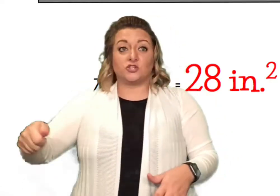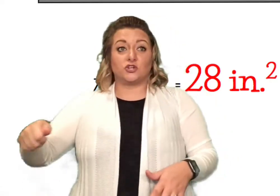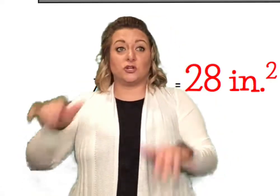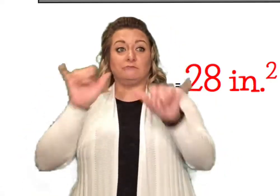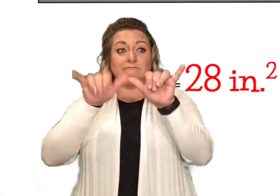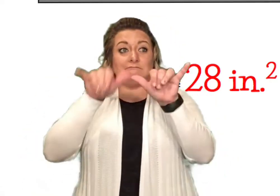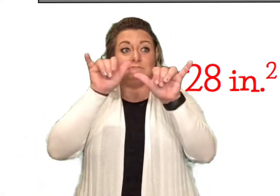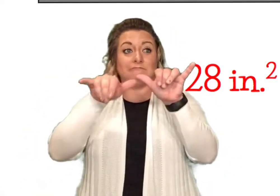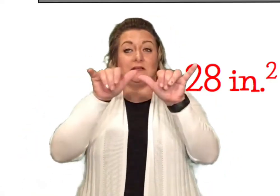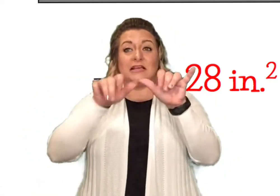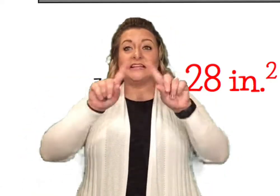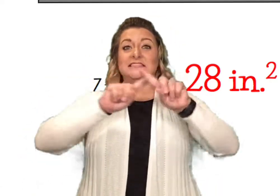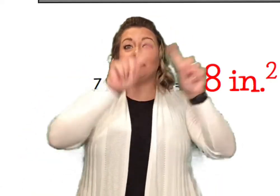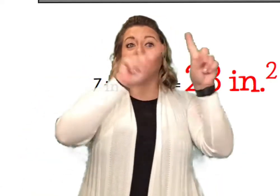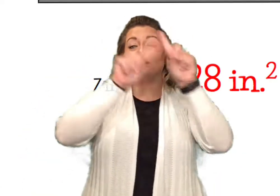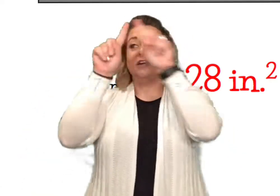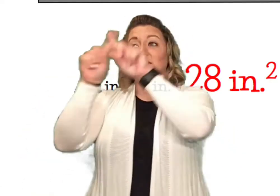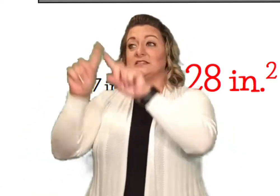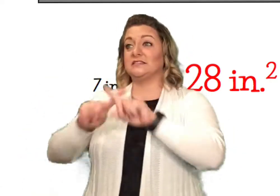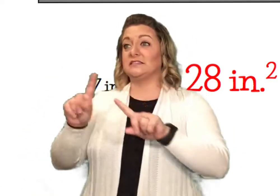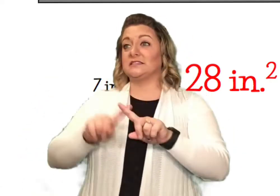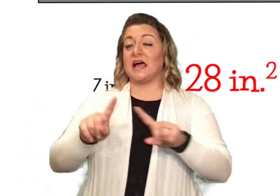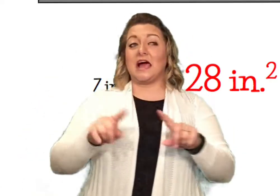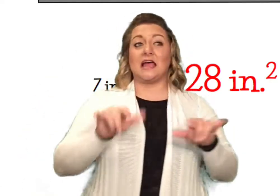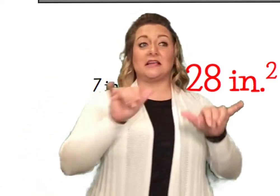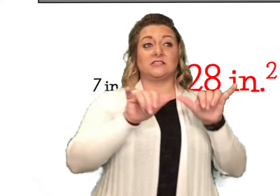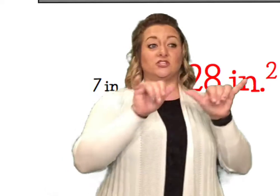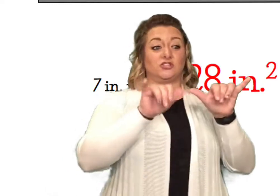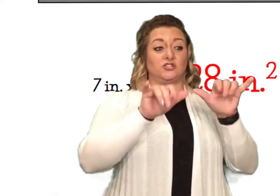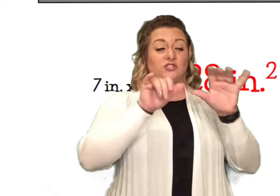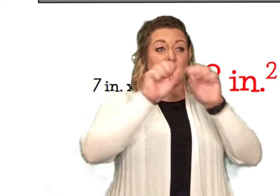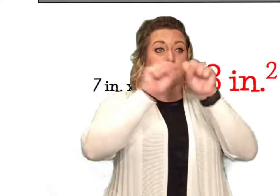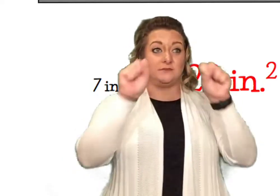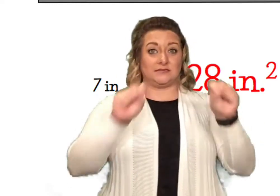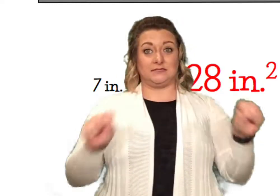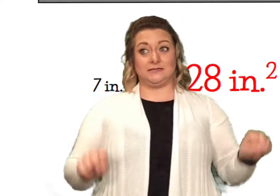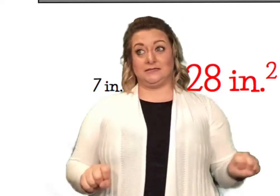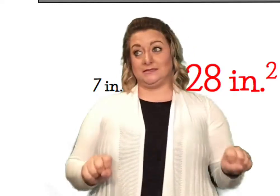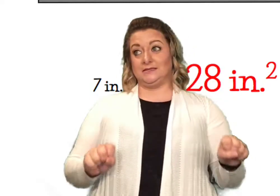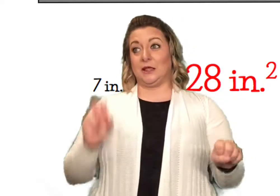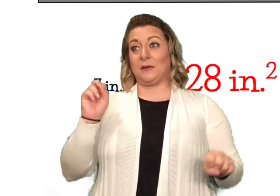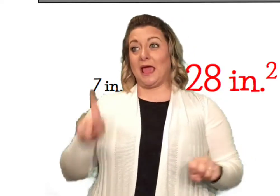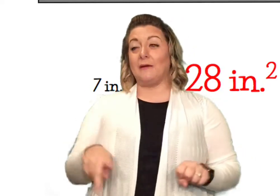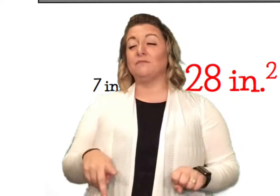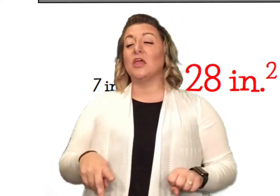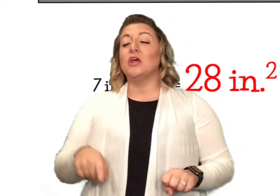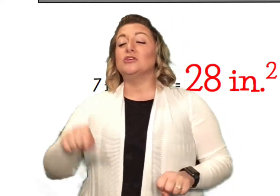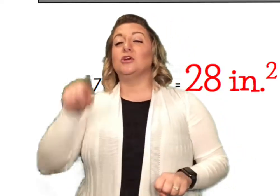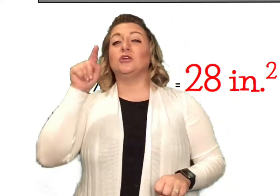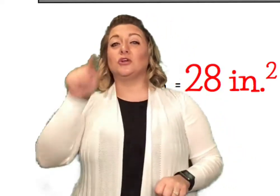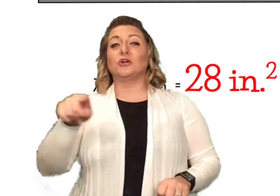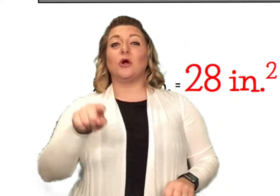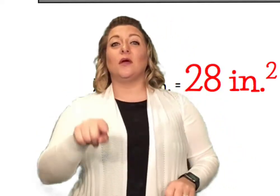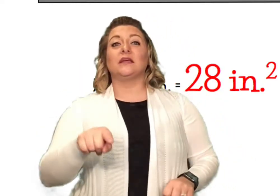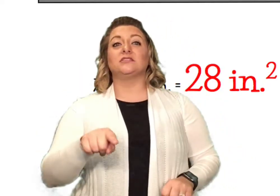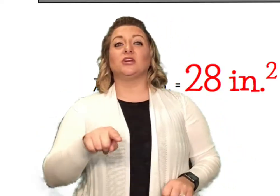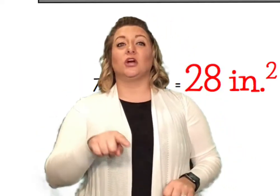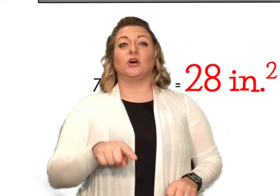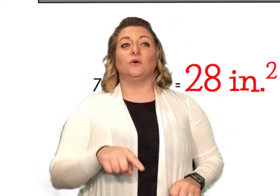measured different size shapes, okay? So you're going to go